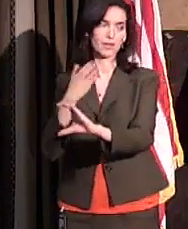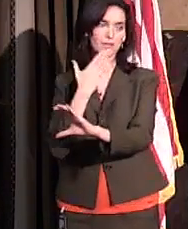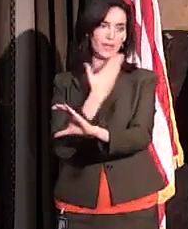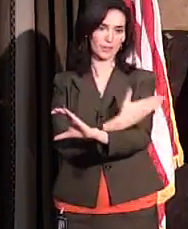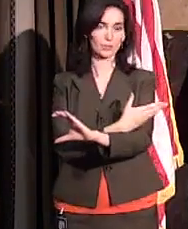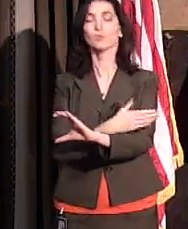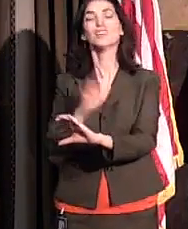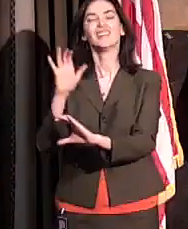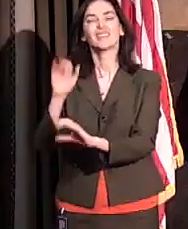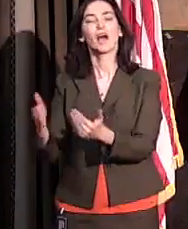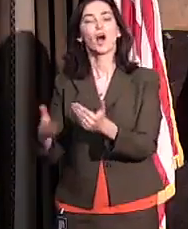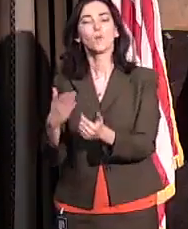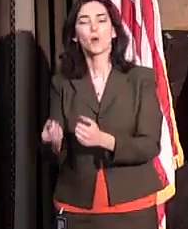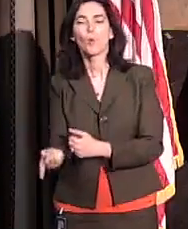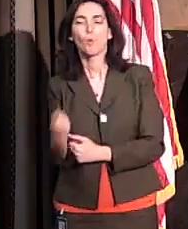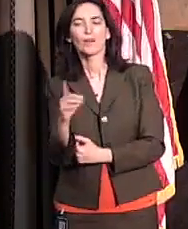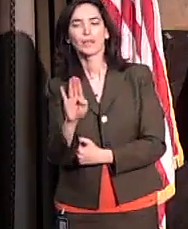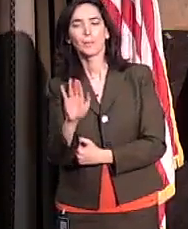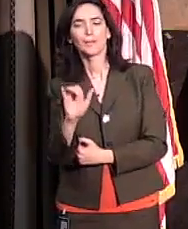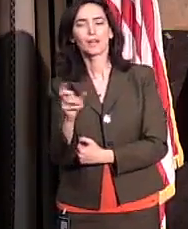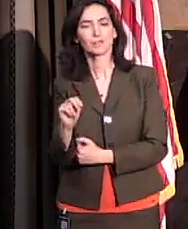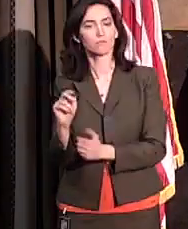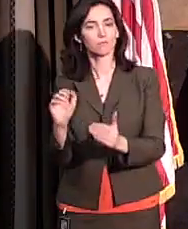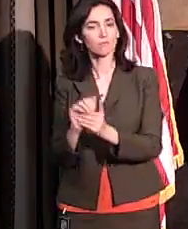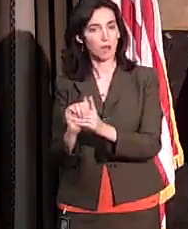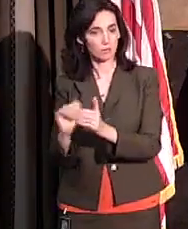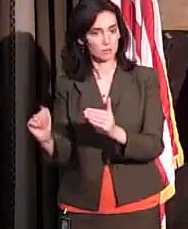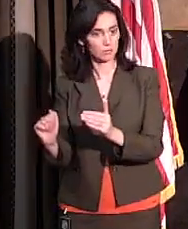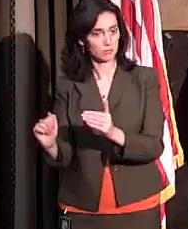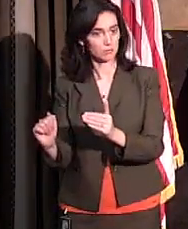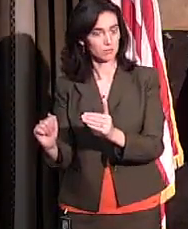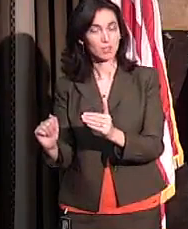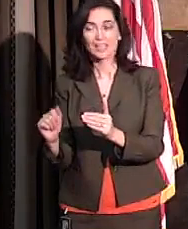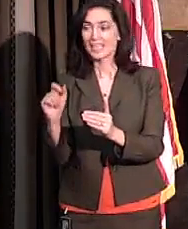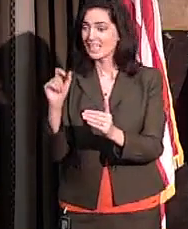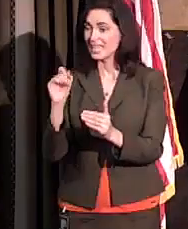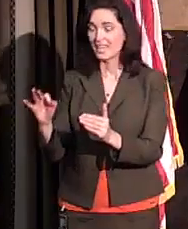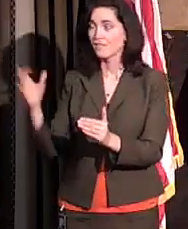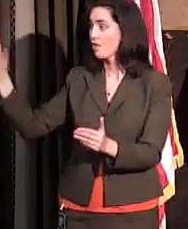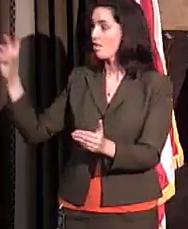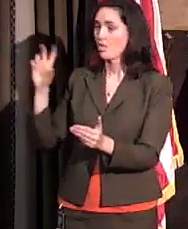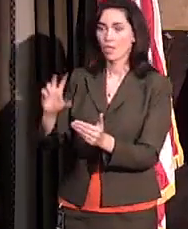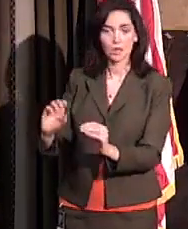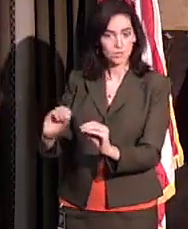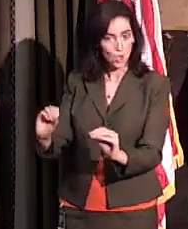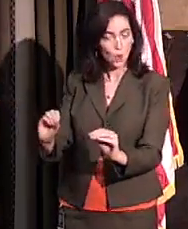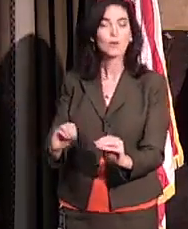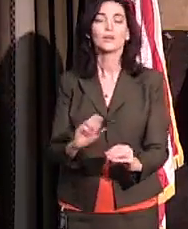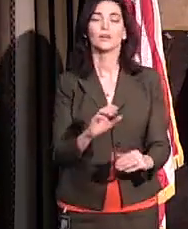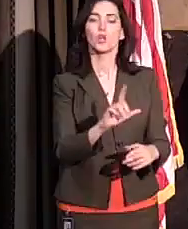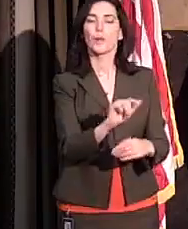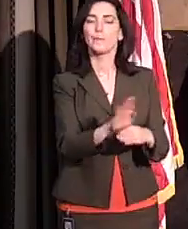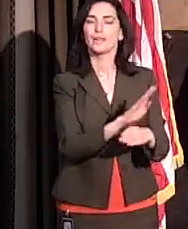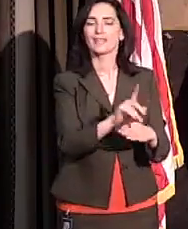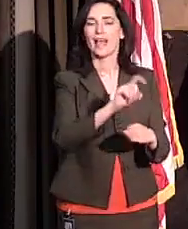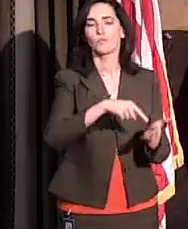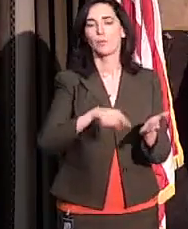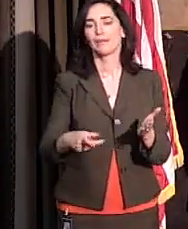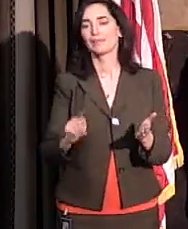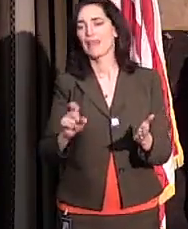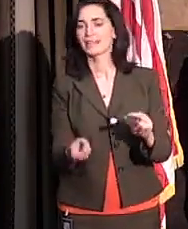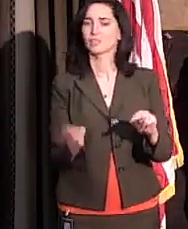$1 billion that would be an additional tax on the businesses of Louisiana. And as